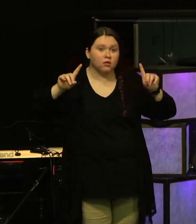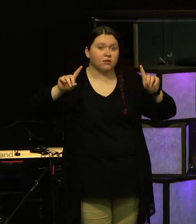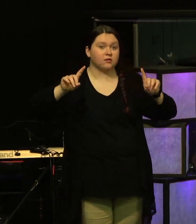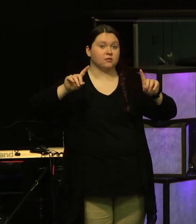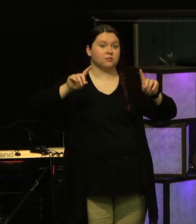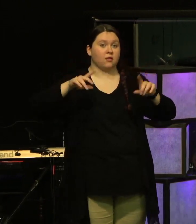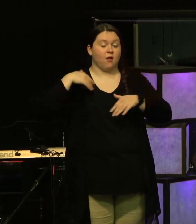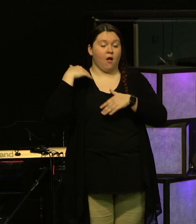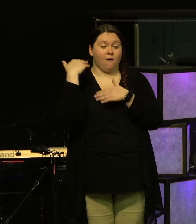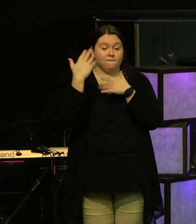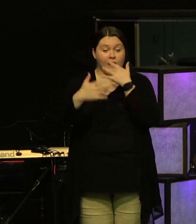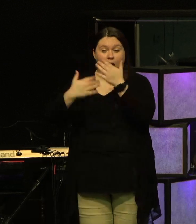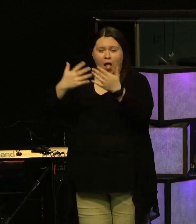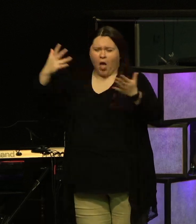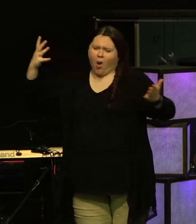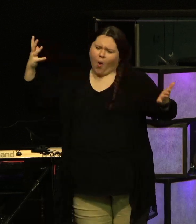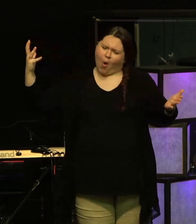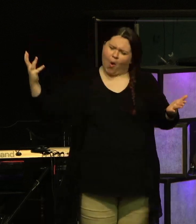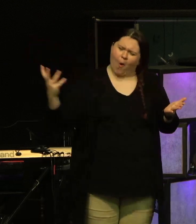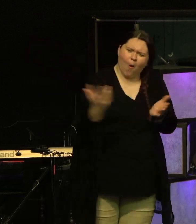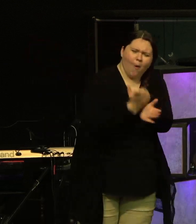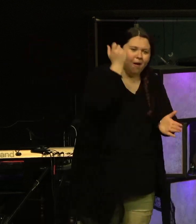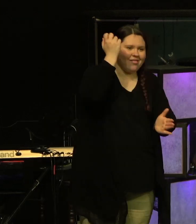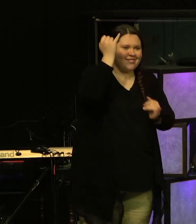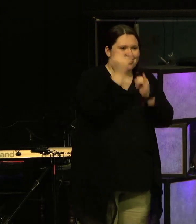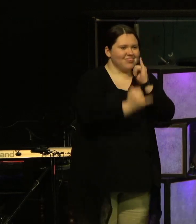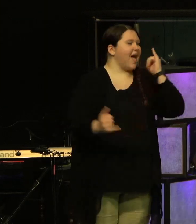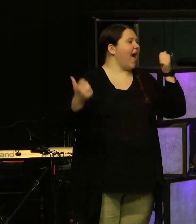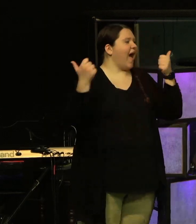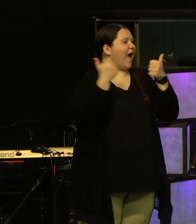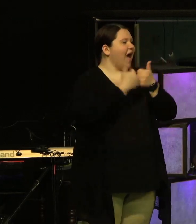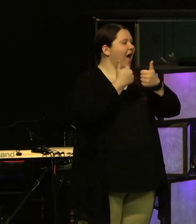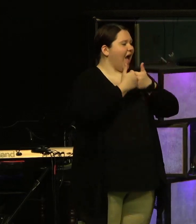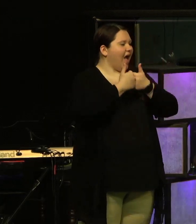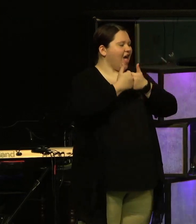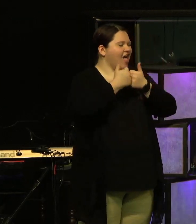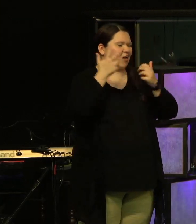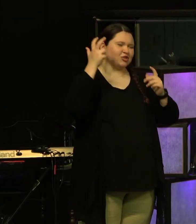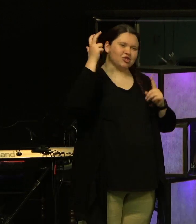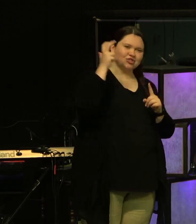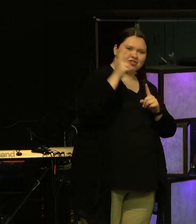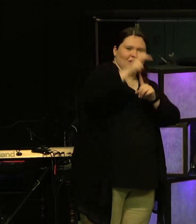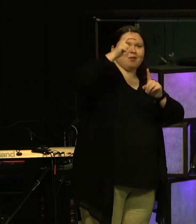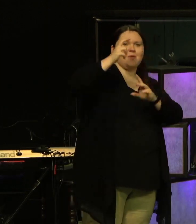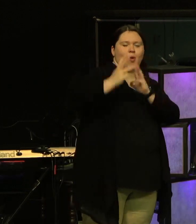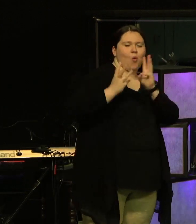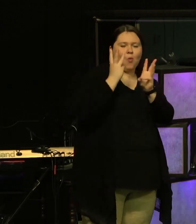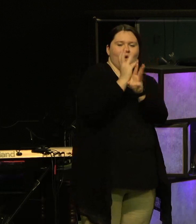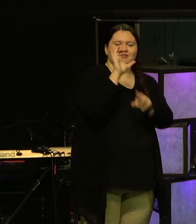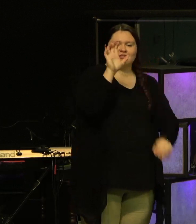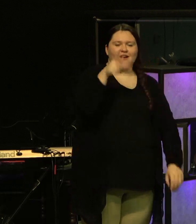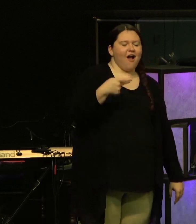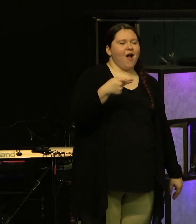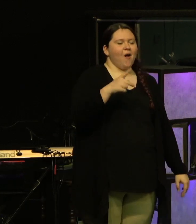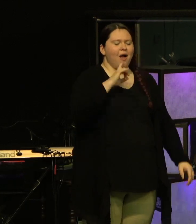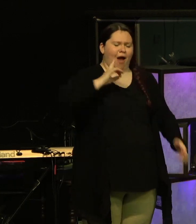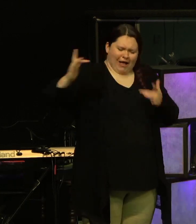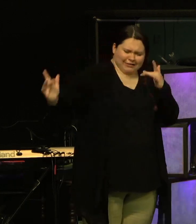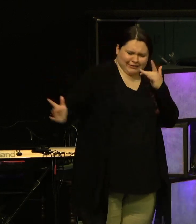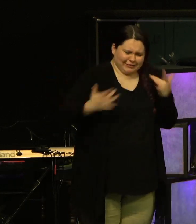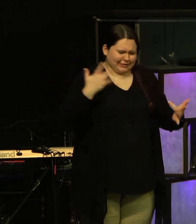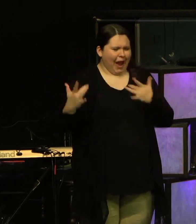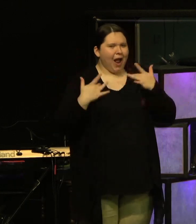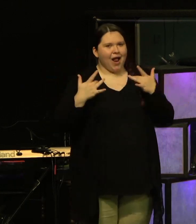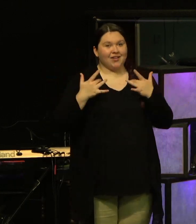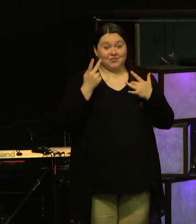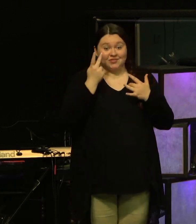finally won that final game and they were the winners, they won the World Cup, they were all excited, and you can